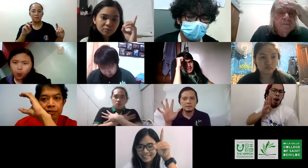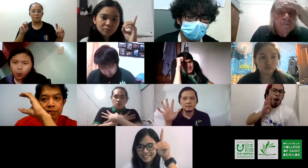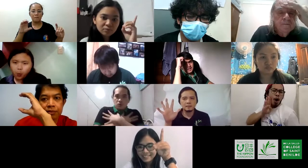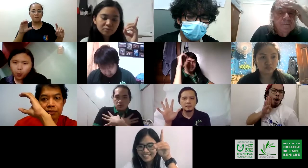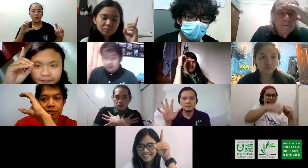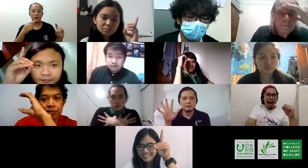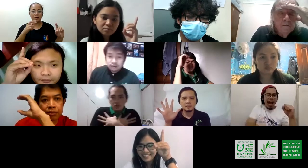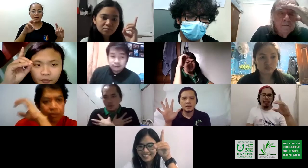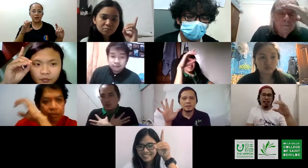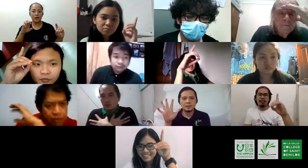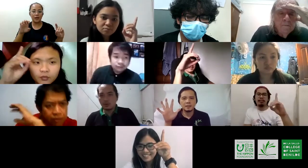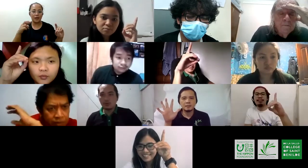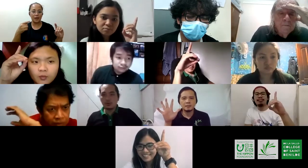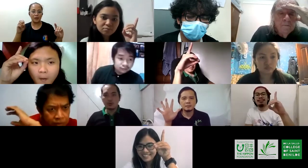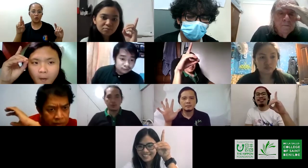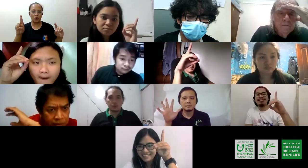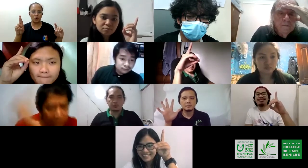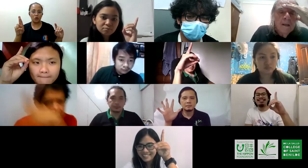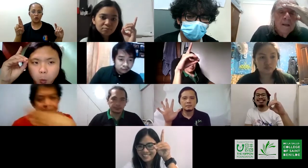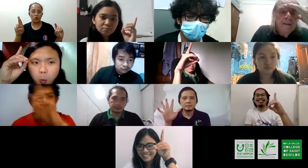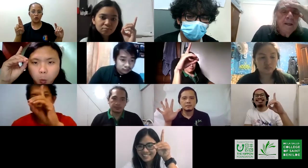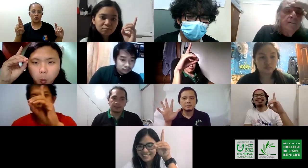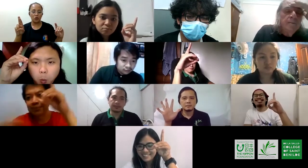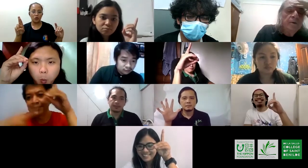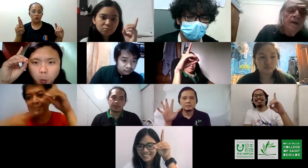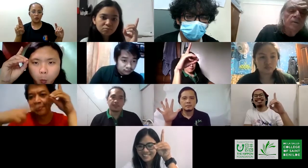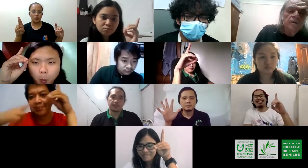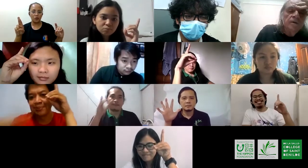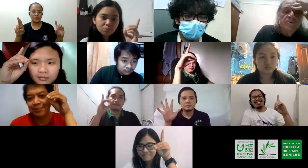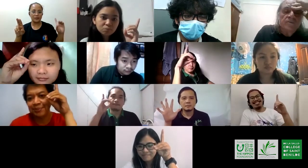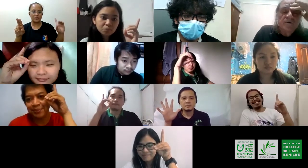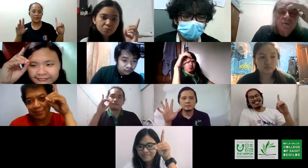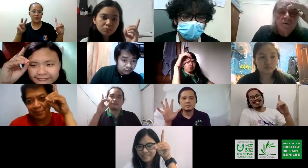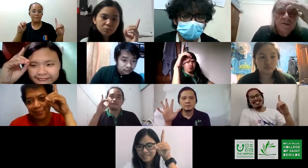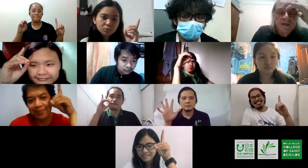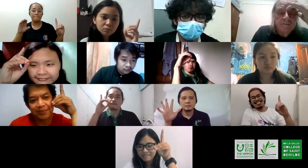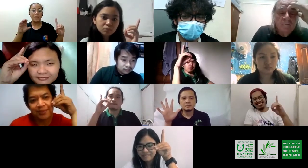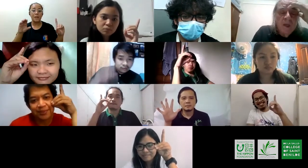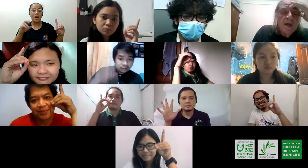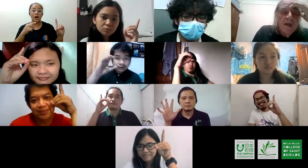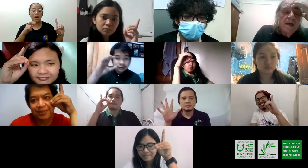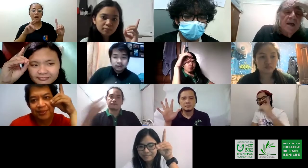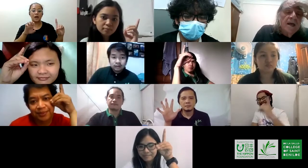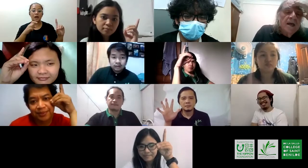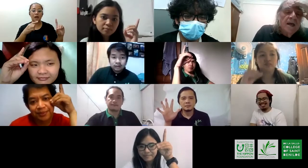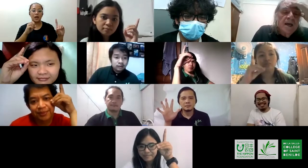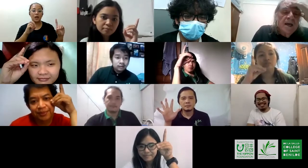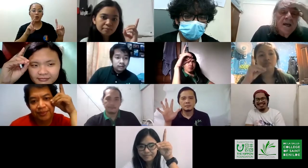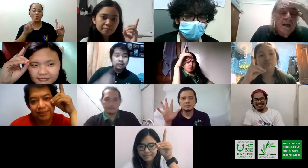Association of the Deaf in the USA? A. Booth, B. Hotchkiss, C. Dennison, D.